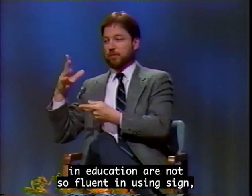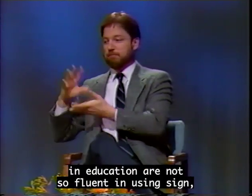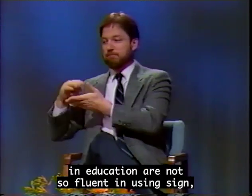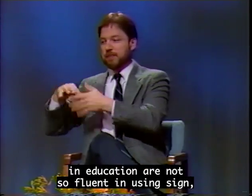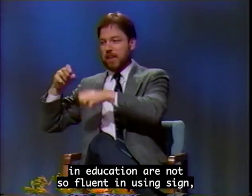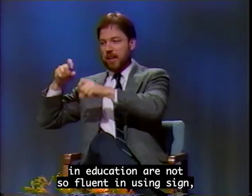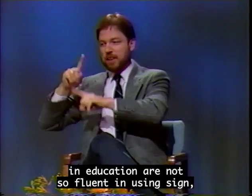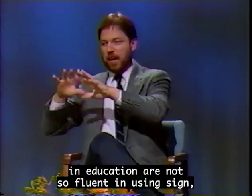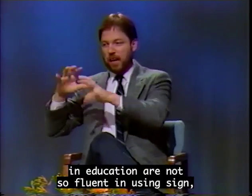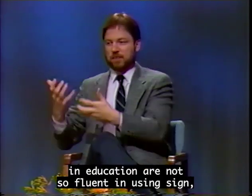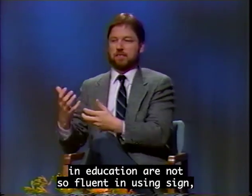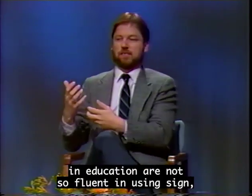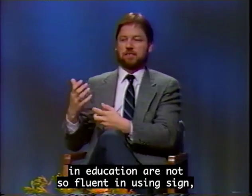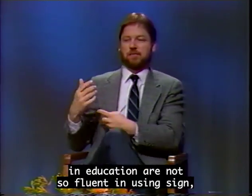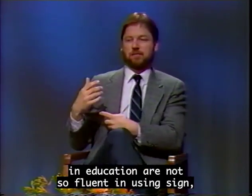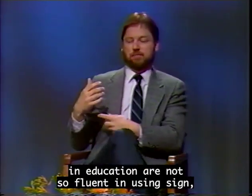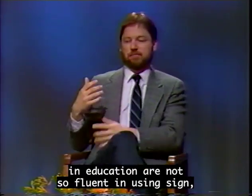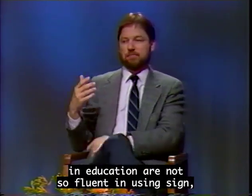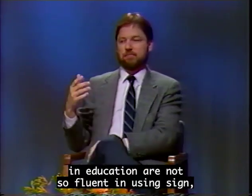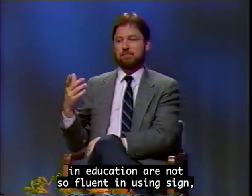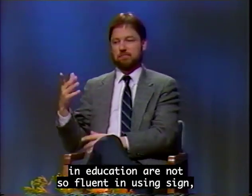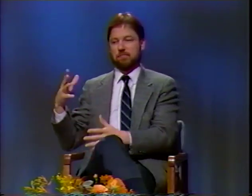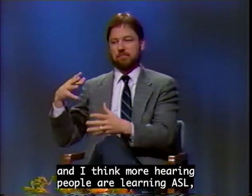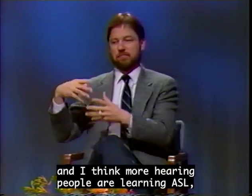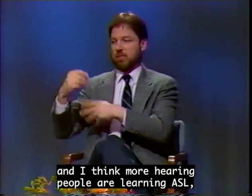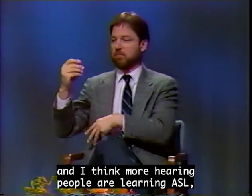in education are not so fluent in using sign, and